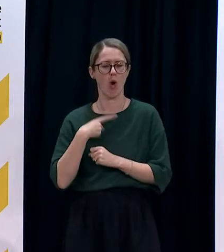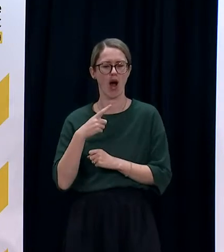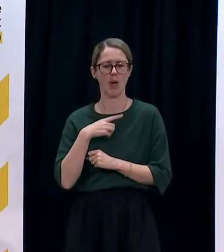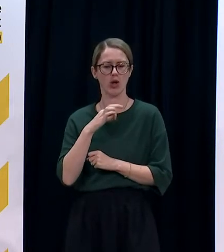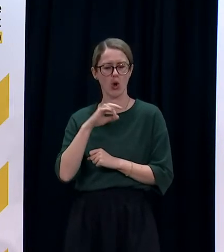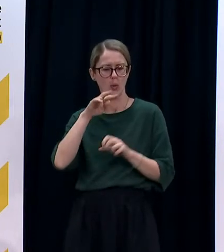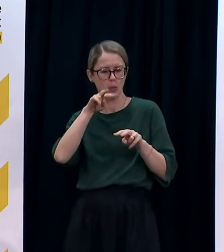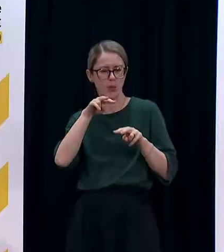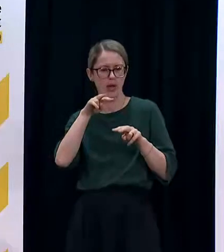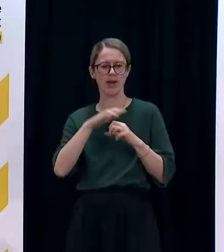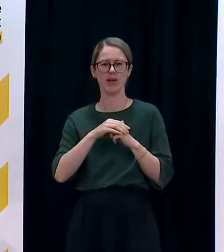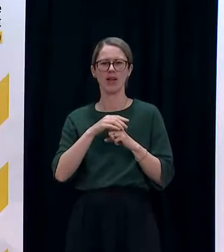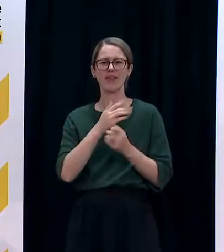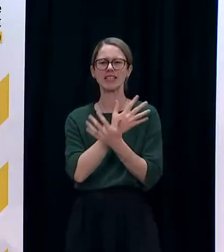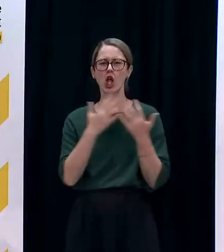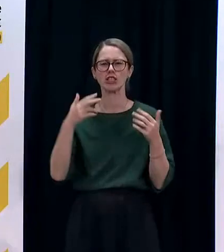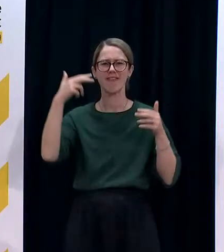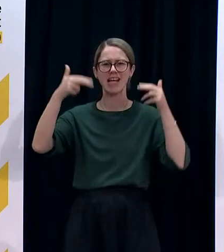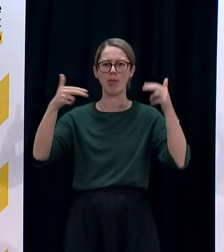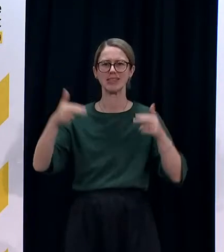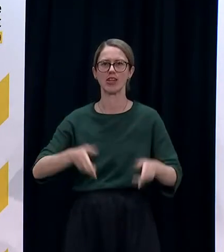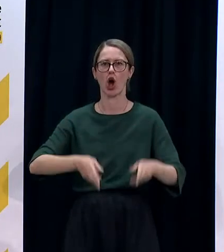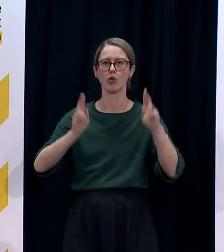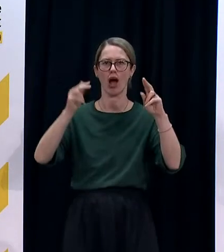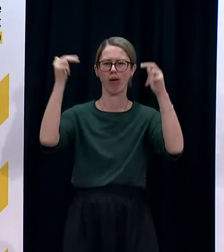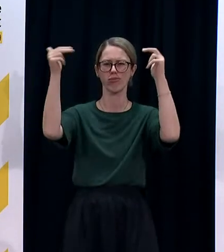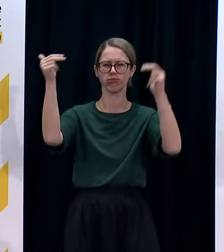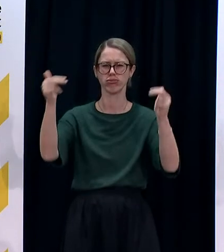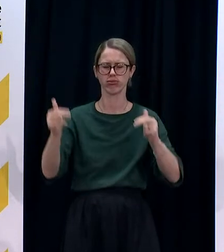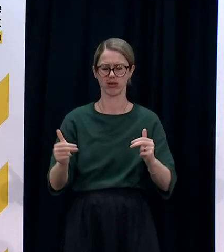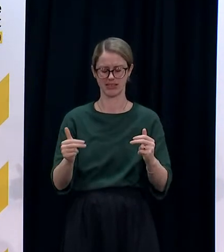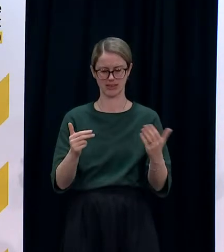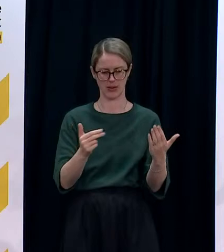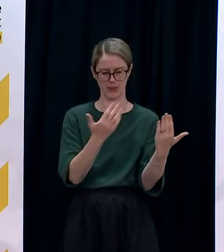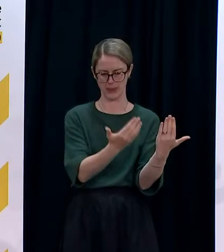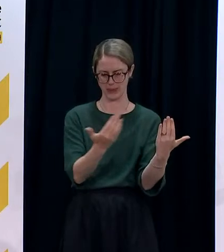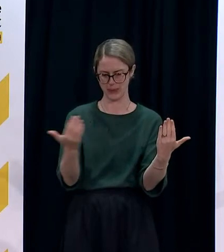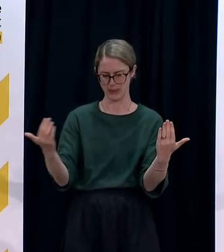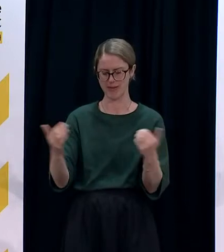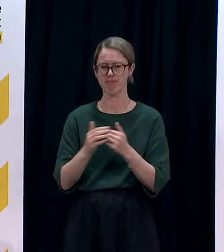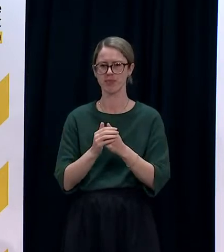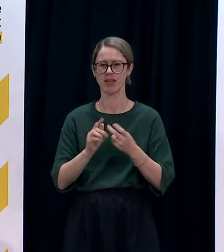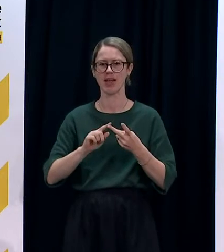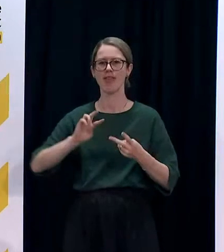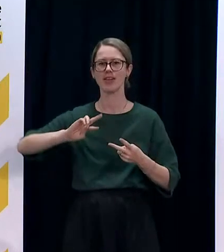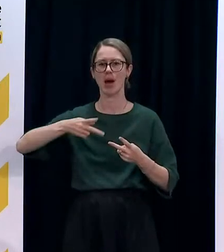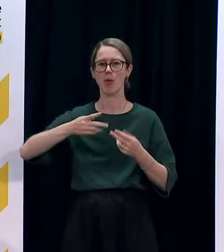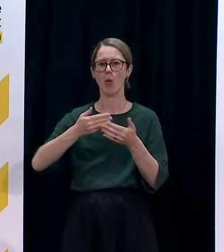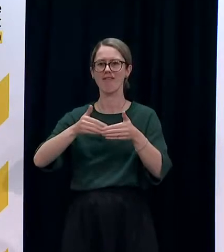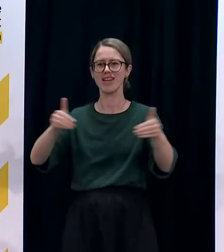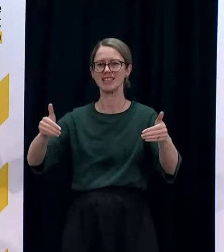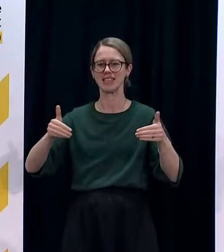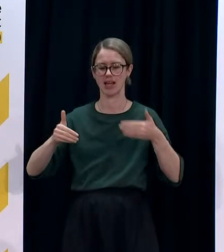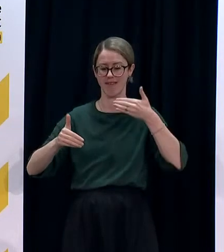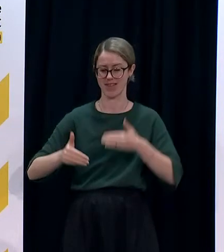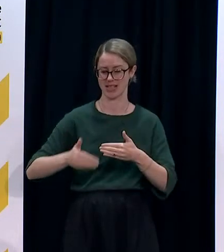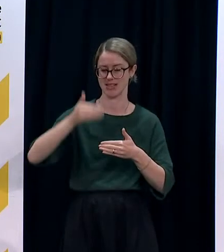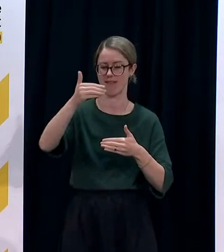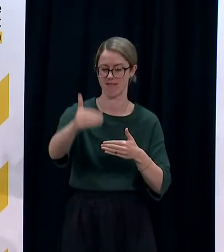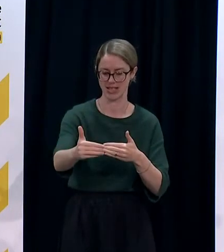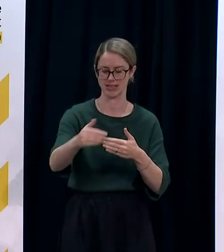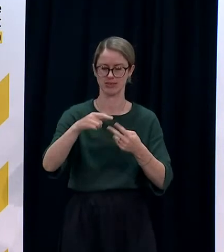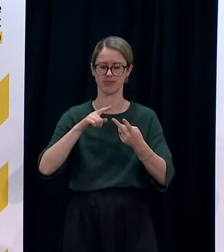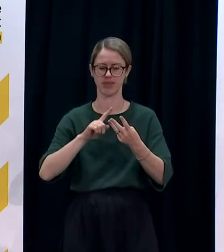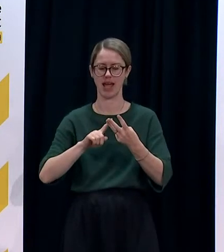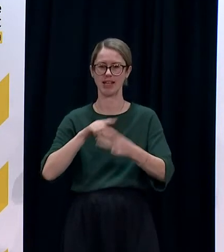is a network of CCTV cameras at the hotel. We obviously have the double fencing that goes around the outside of it, and we have